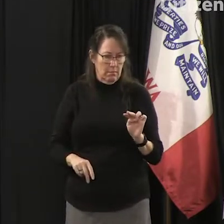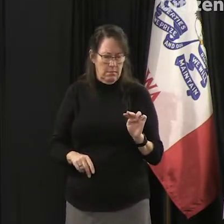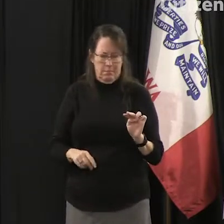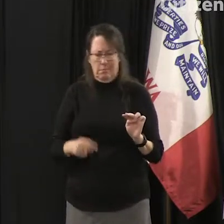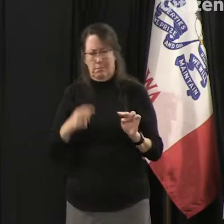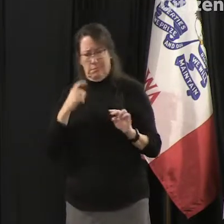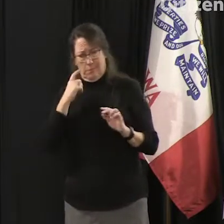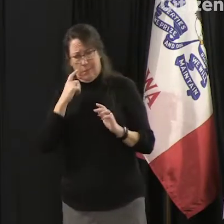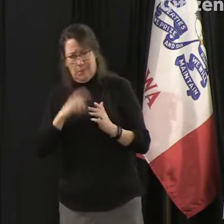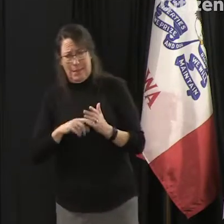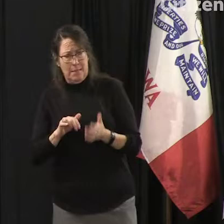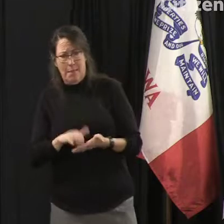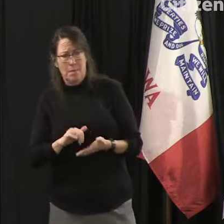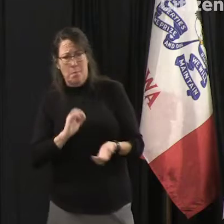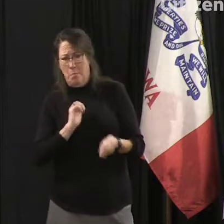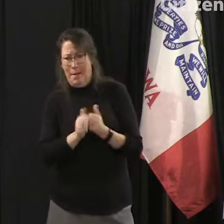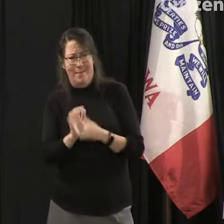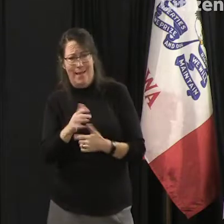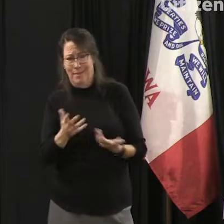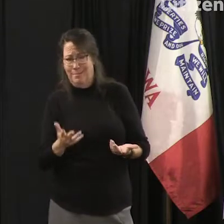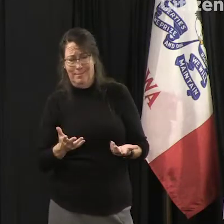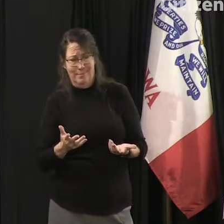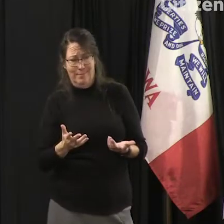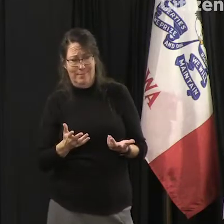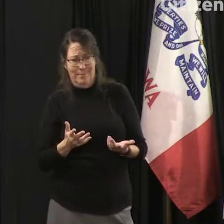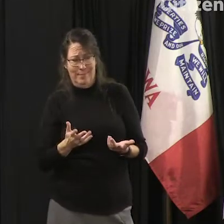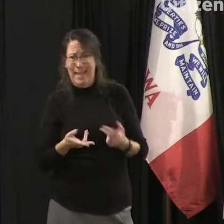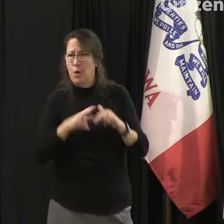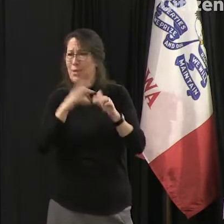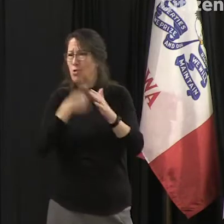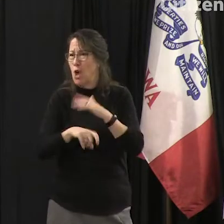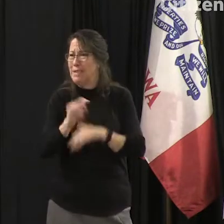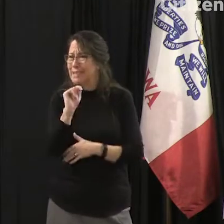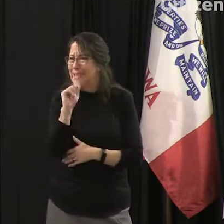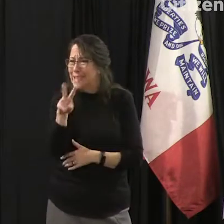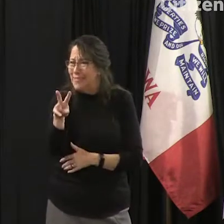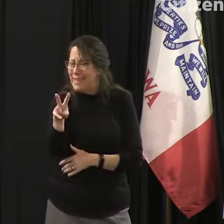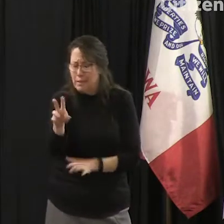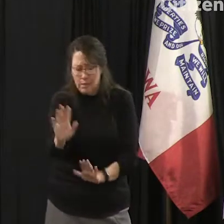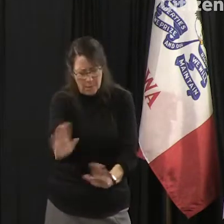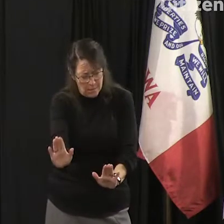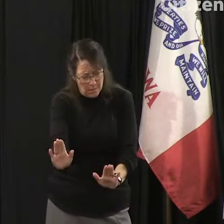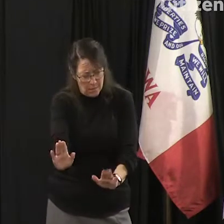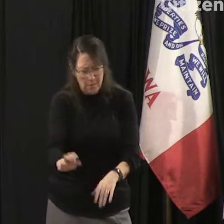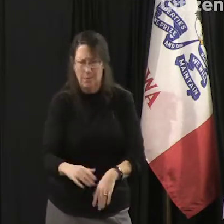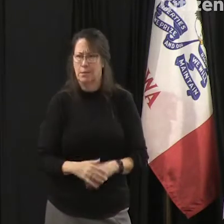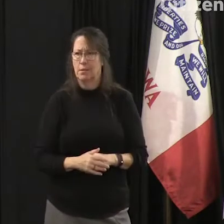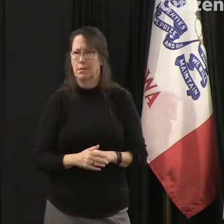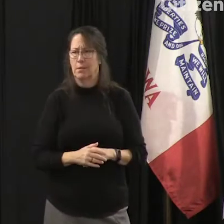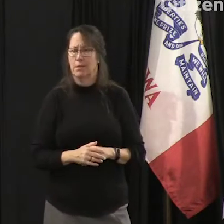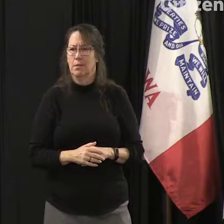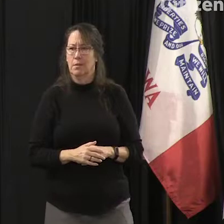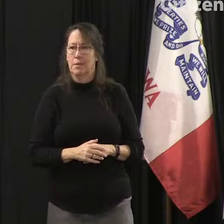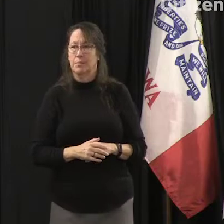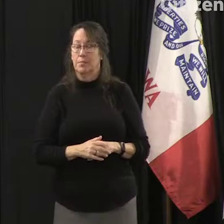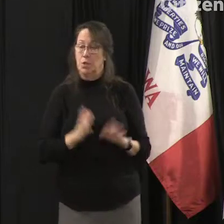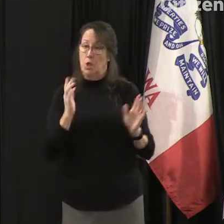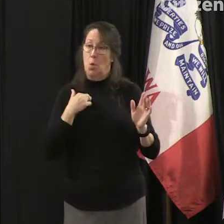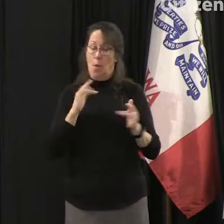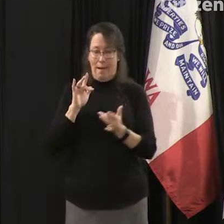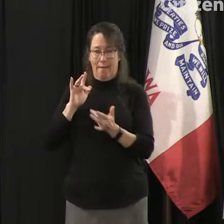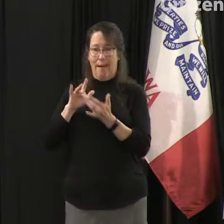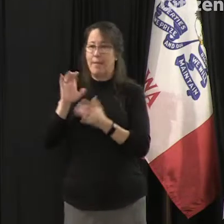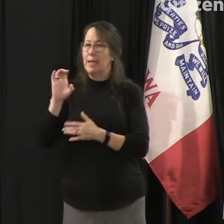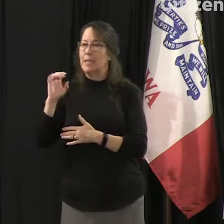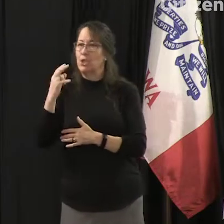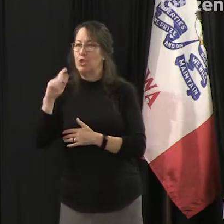I recognize there's no way I'm going to get anything built through that's going to increase the cost of the TV set by a couple $100. So I got a hold